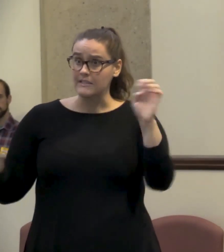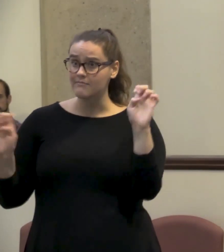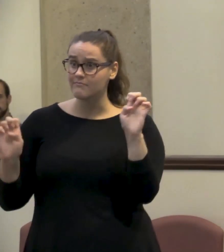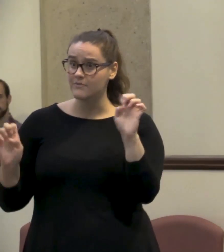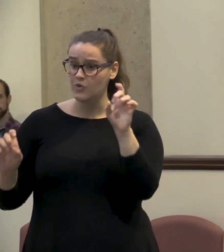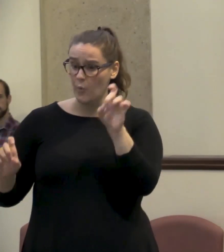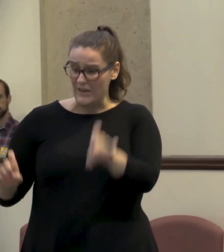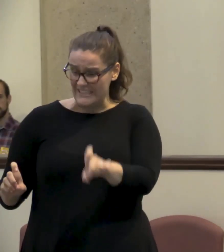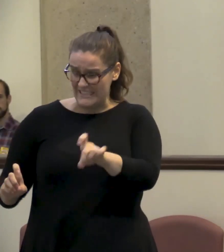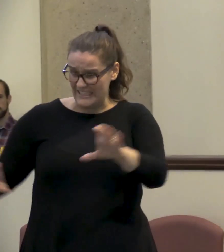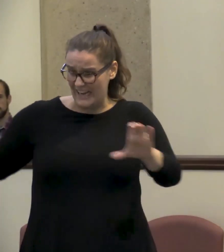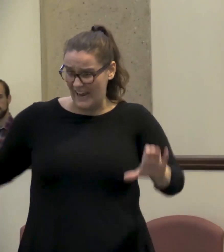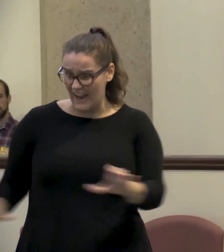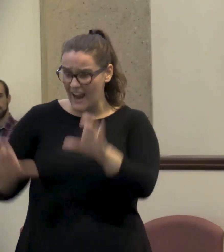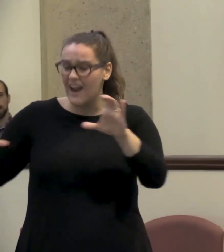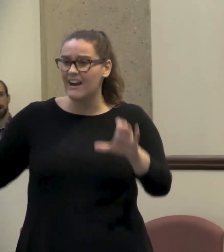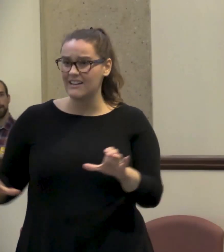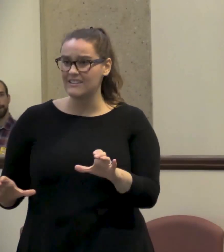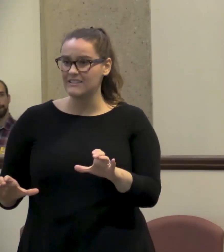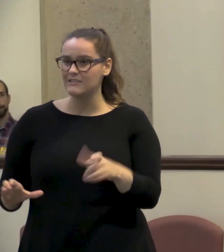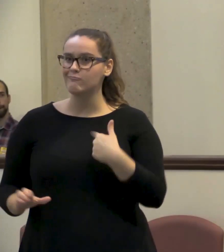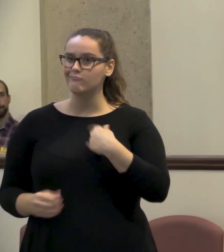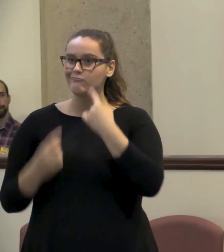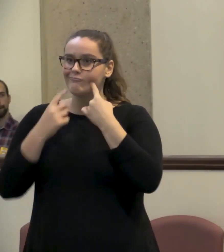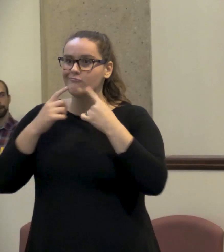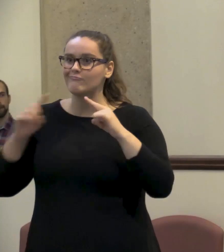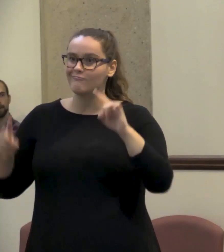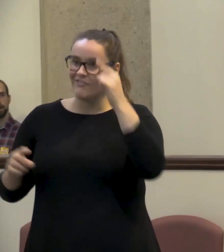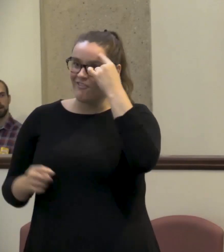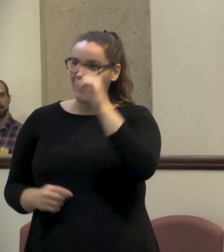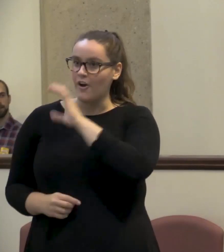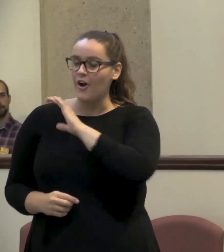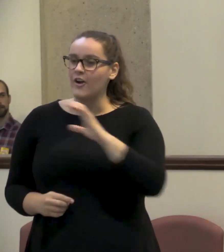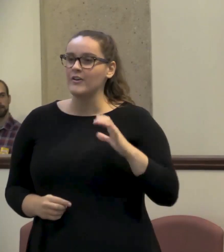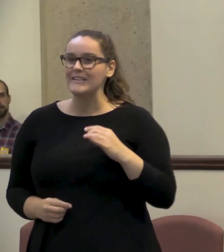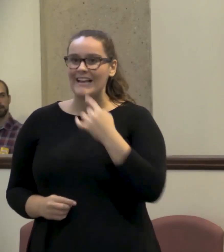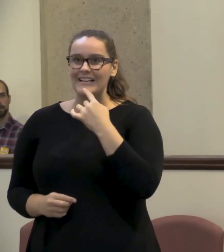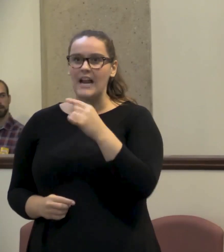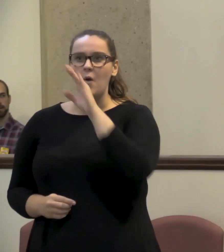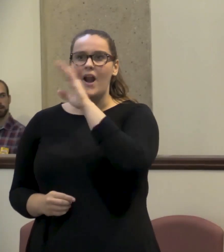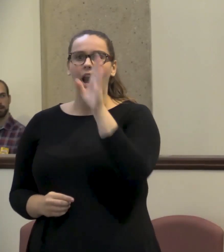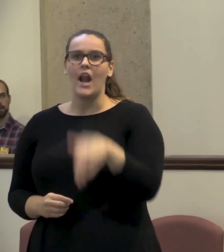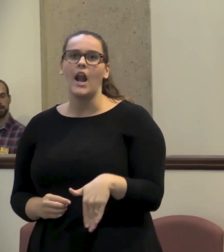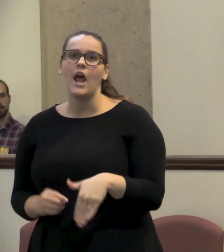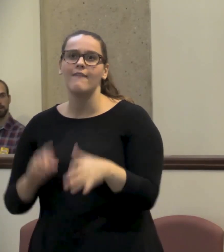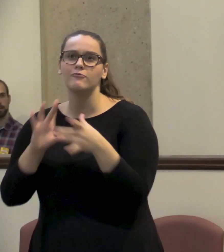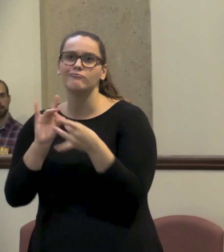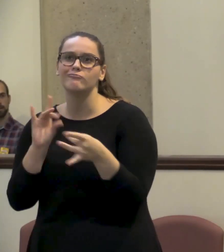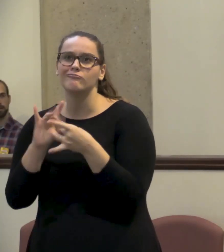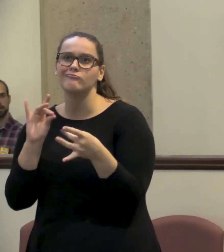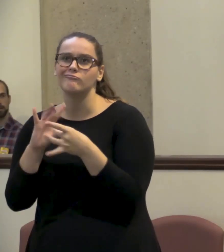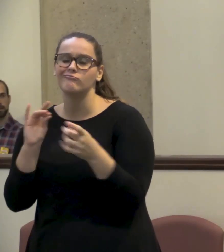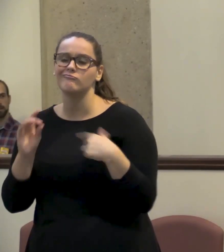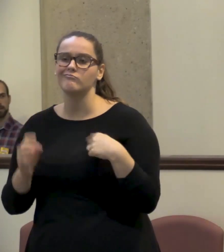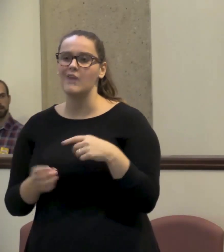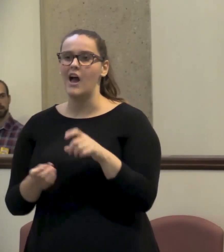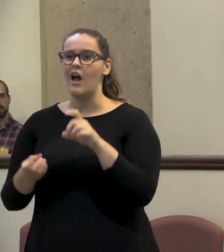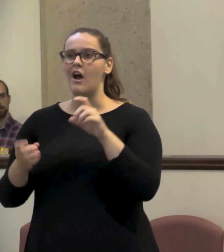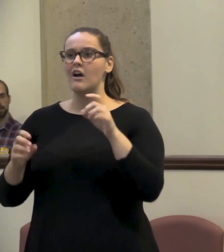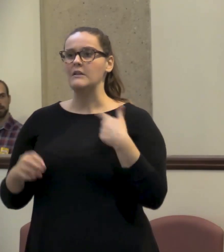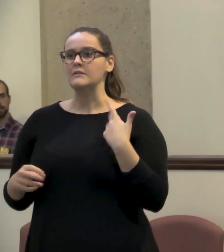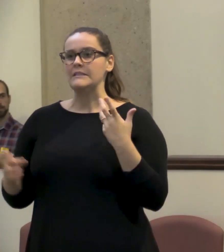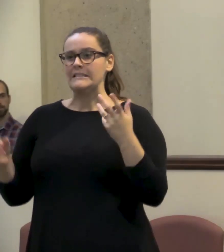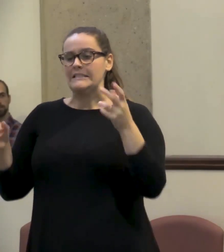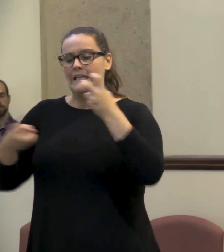got to act like it. When I announced for Congress, I said I would never be caught talking about climate change as an